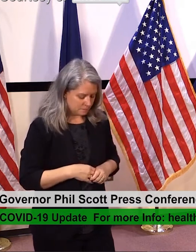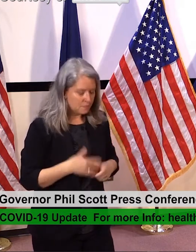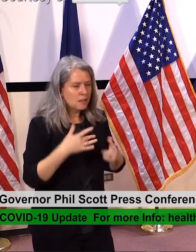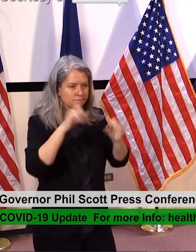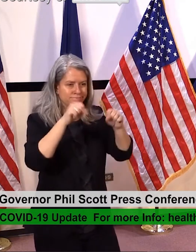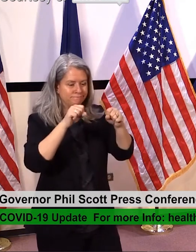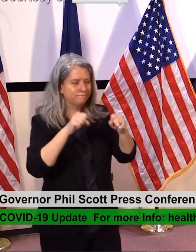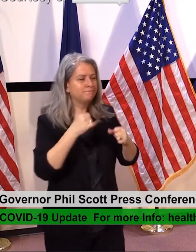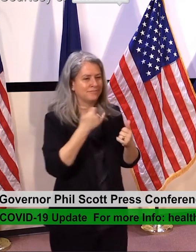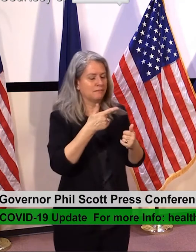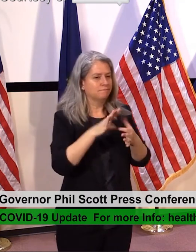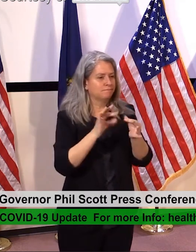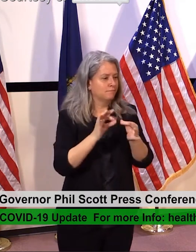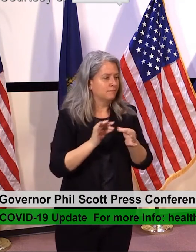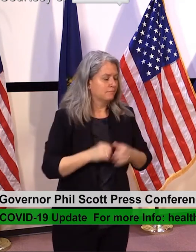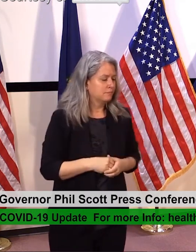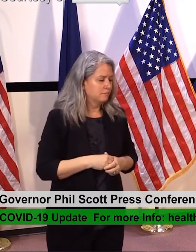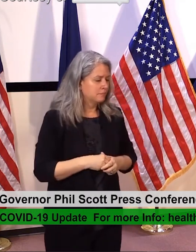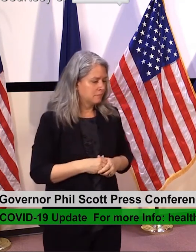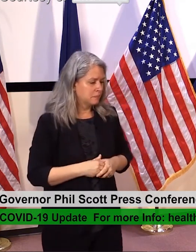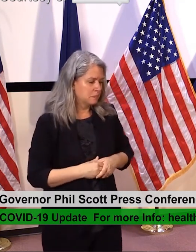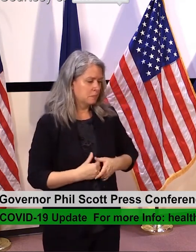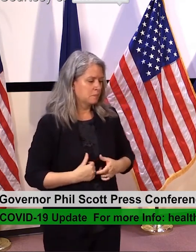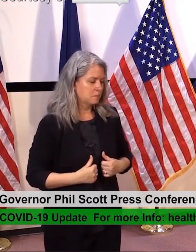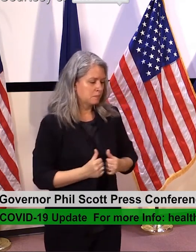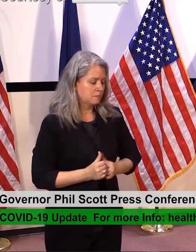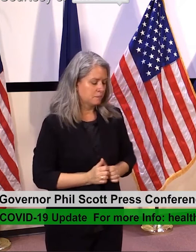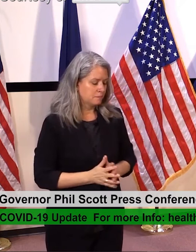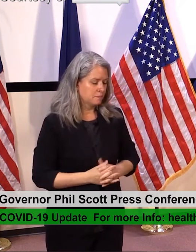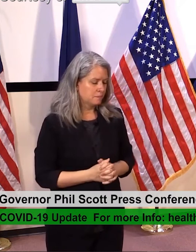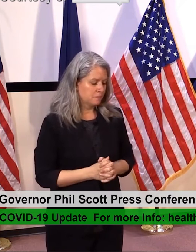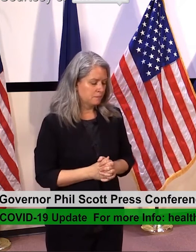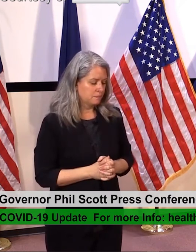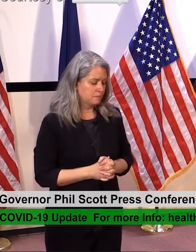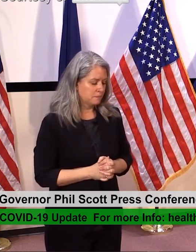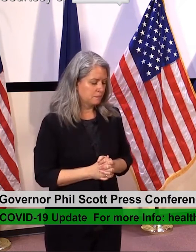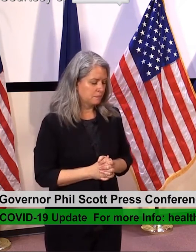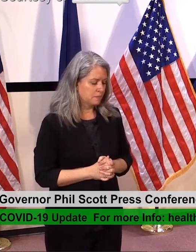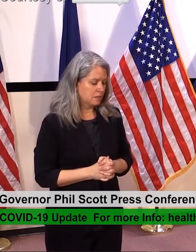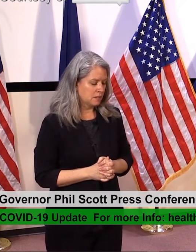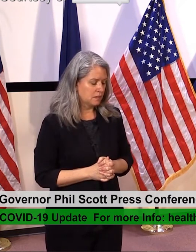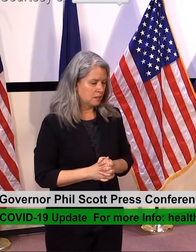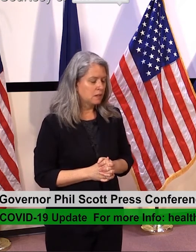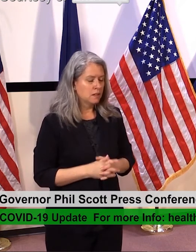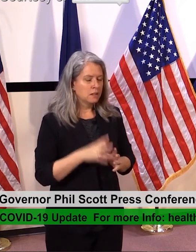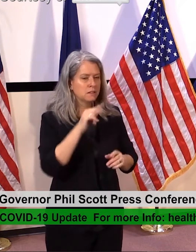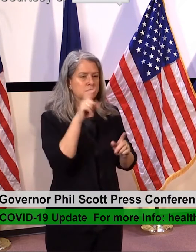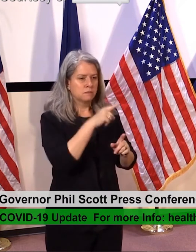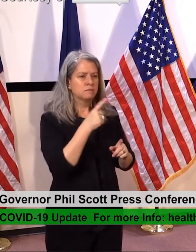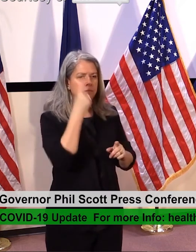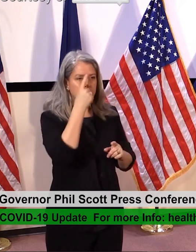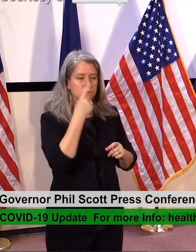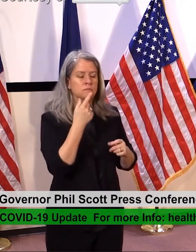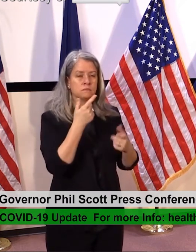Hi, all. Can you hear me okay? We can. Oh, great. Thank you. I wondered how many days of